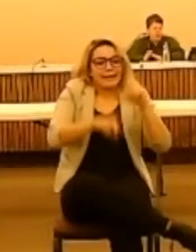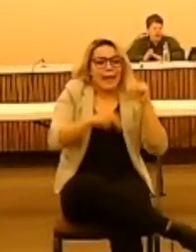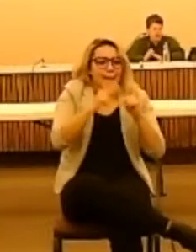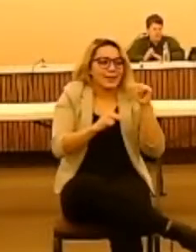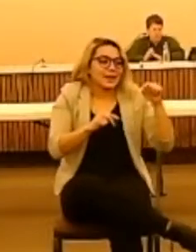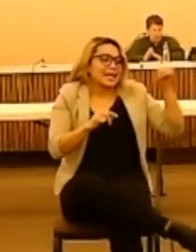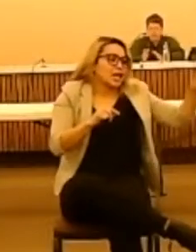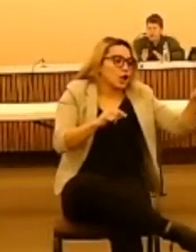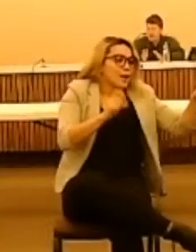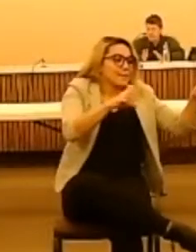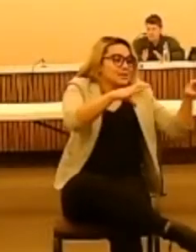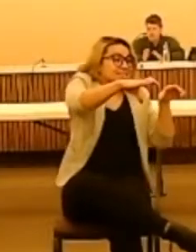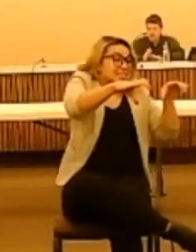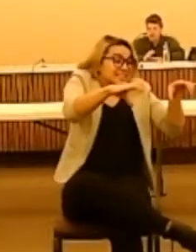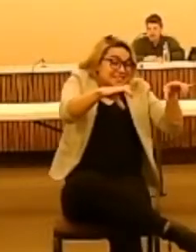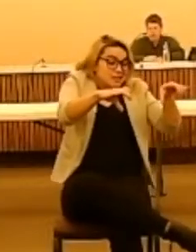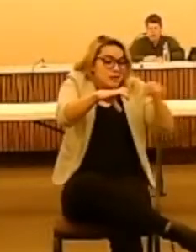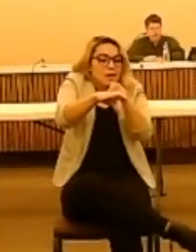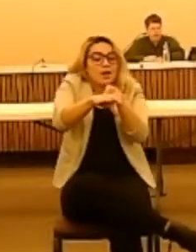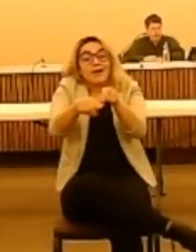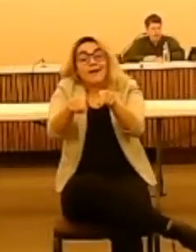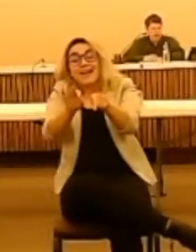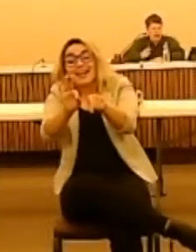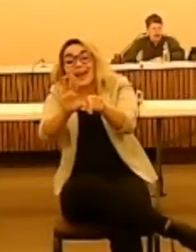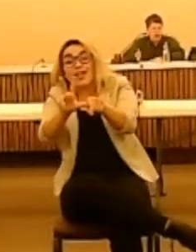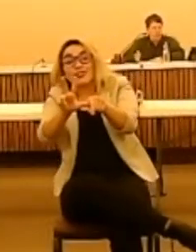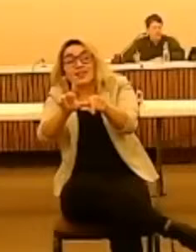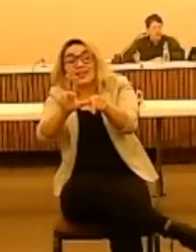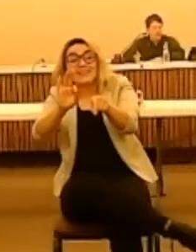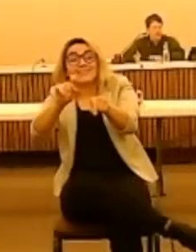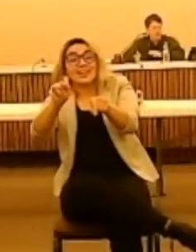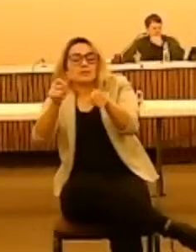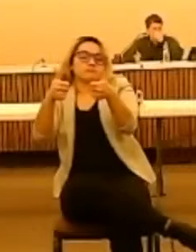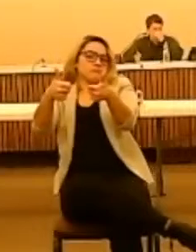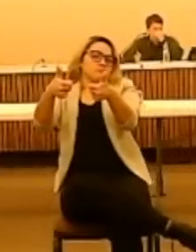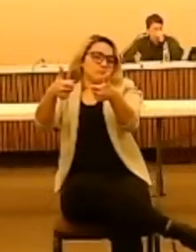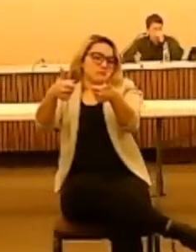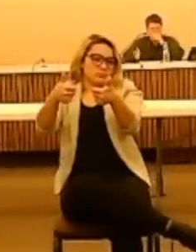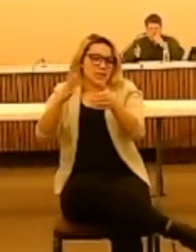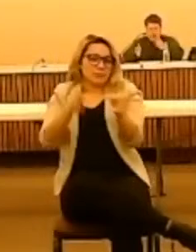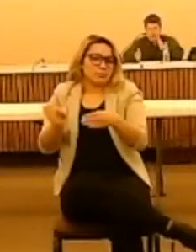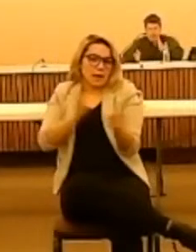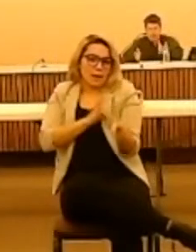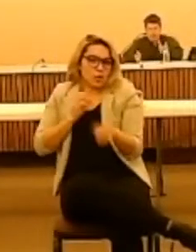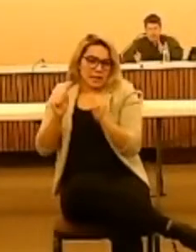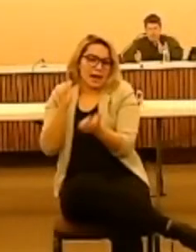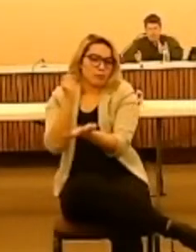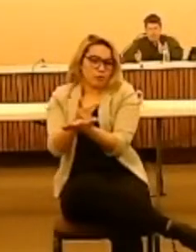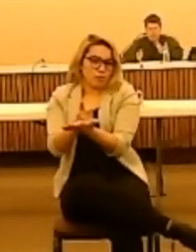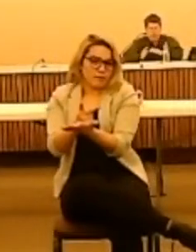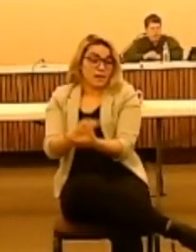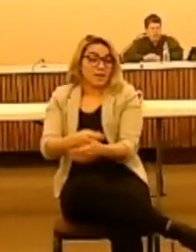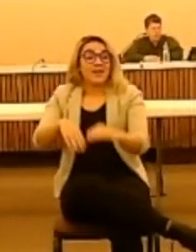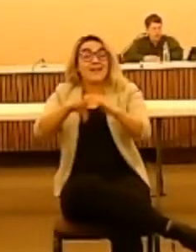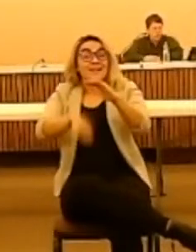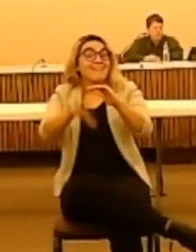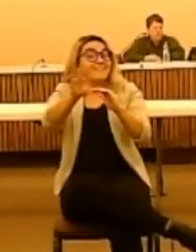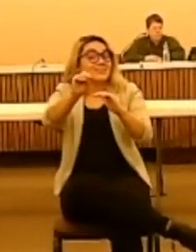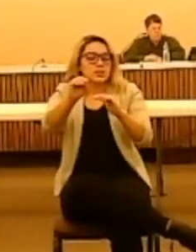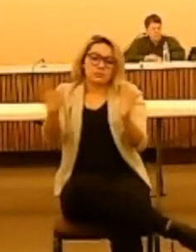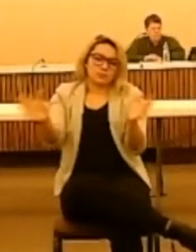ability to say close enough. It can't go below 50, but they can approve anywhere between 50 and